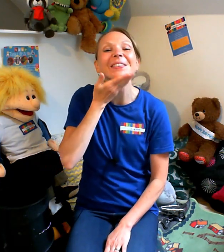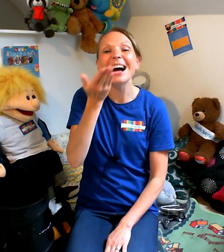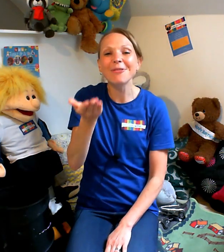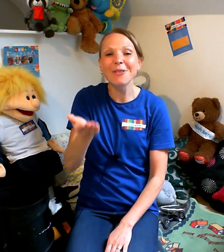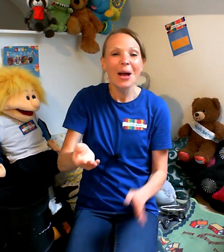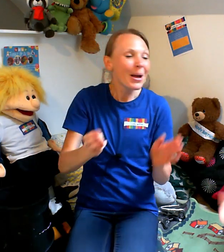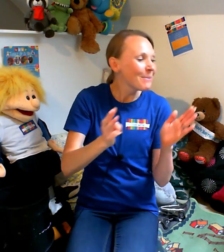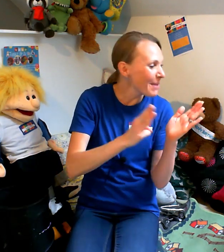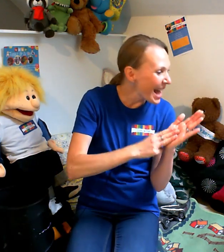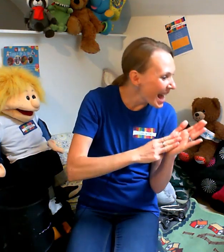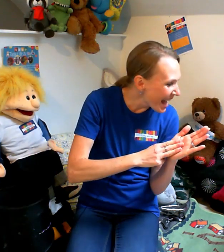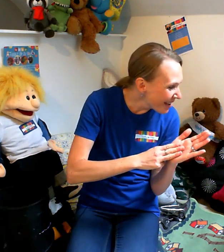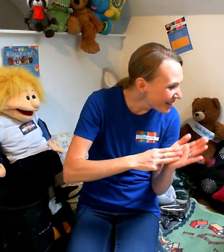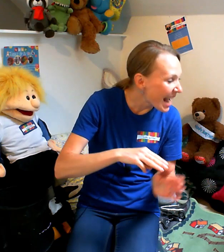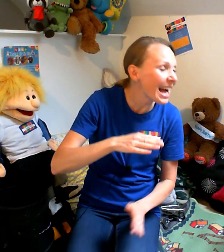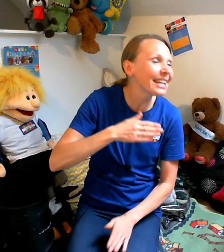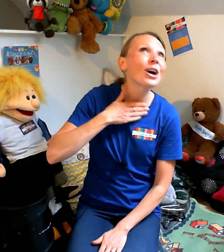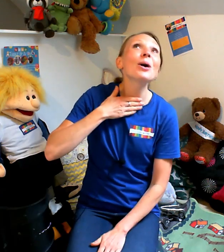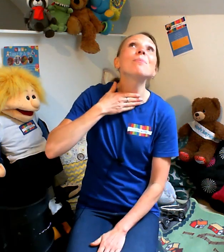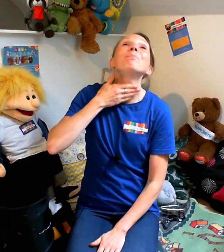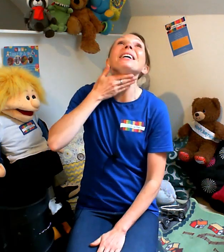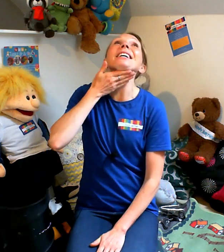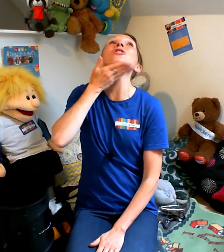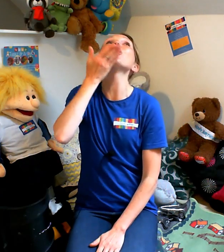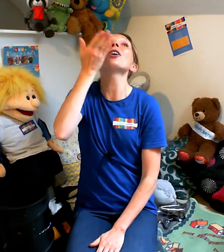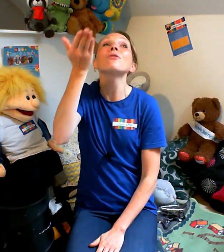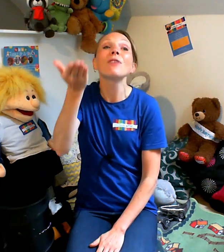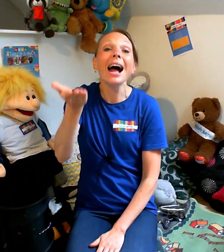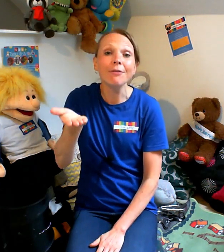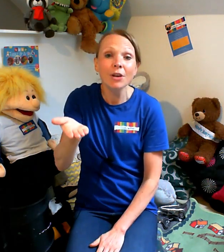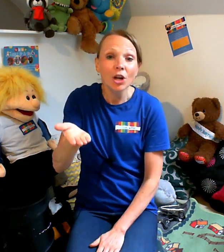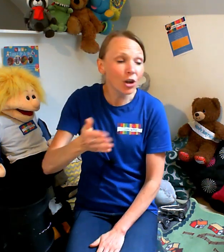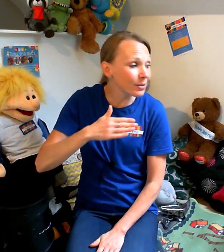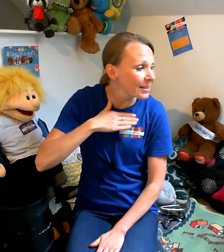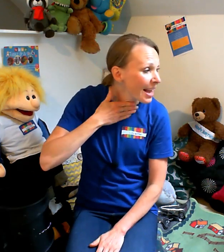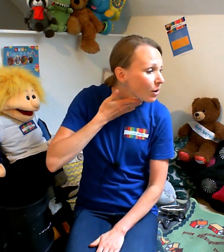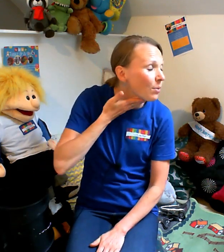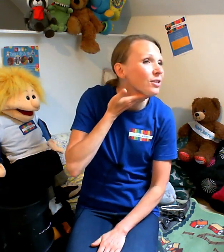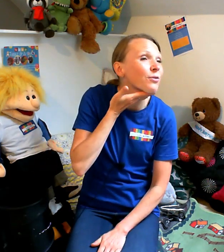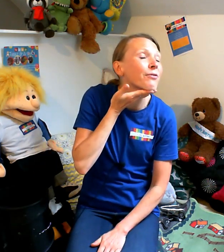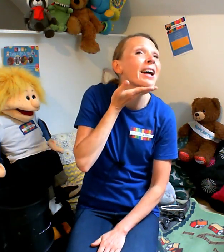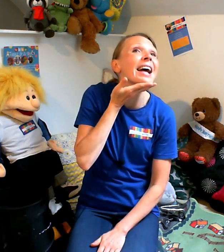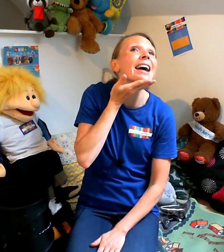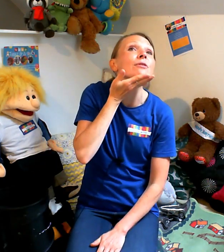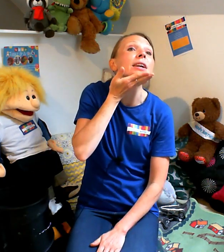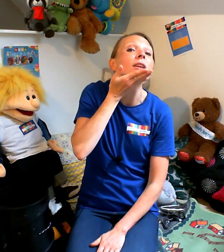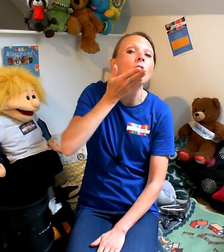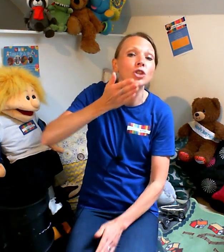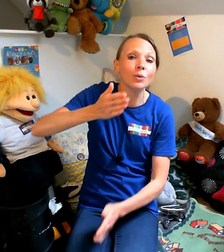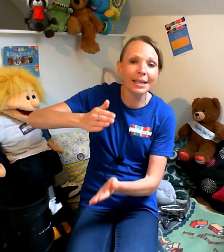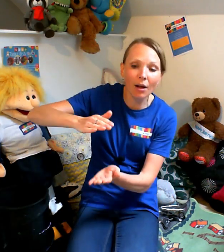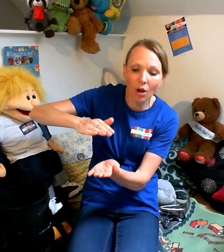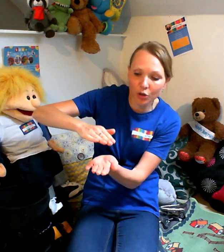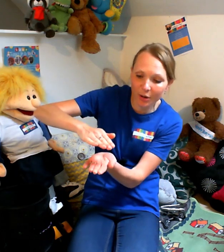big giraffe. Mary had a big giraffe whose neck was very long. Should we see how long? Should we grow